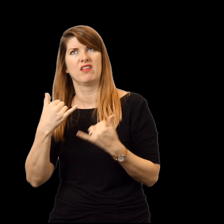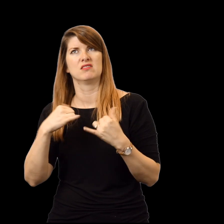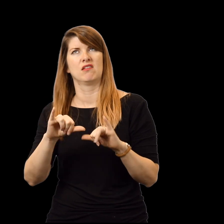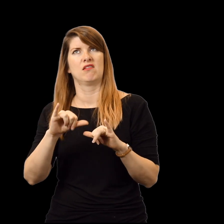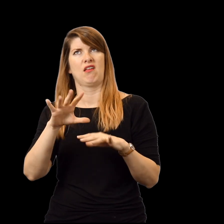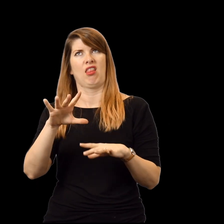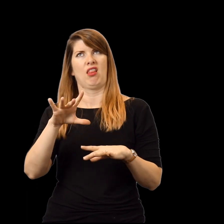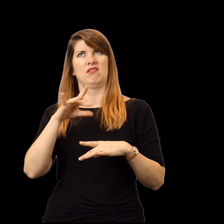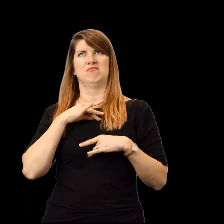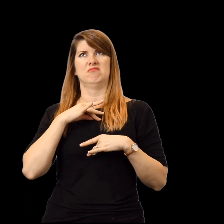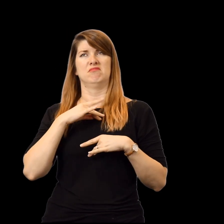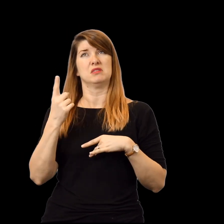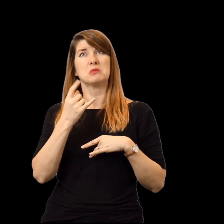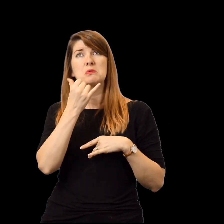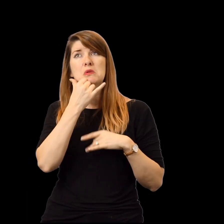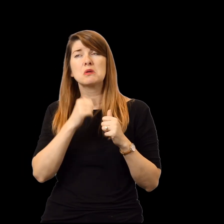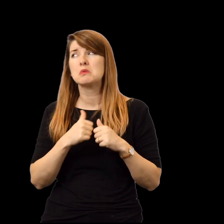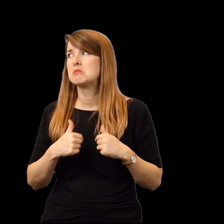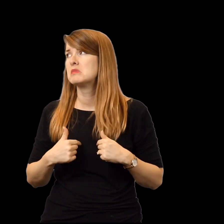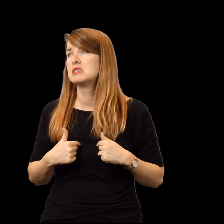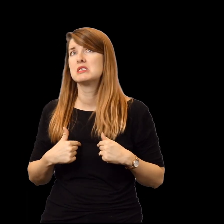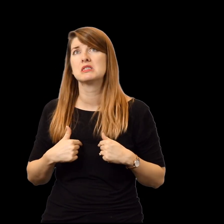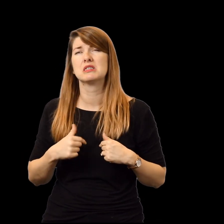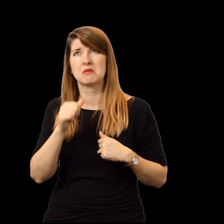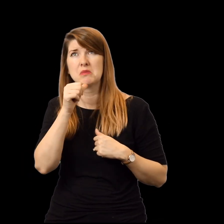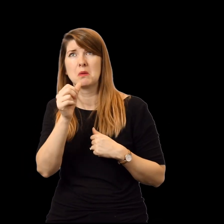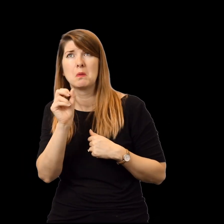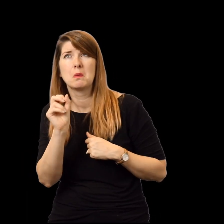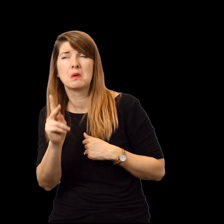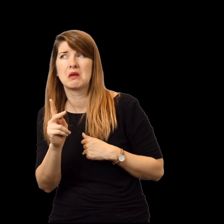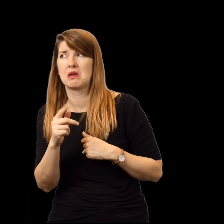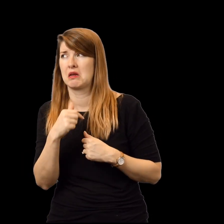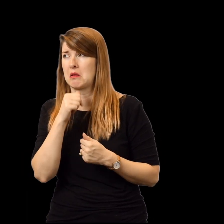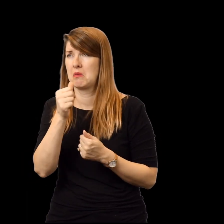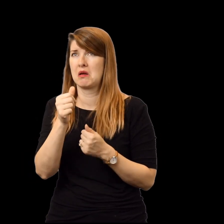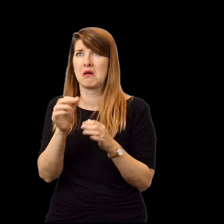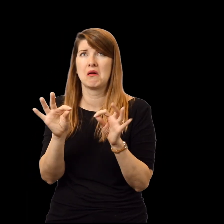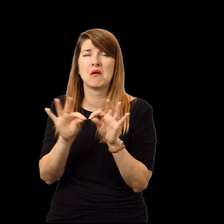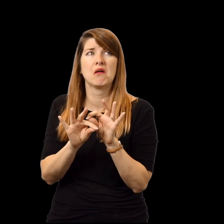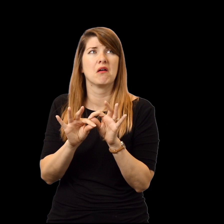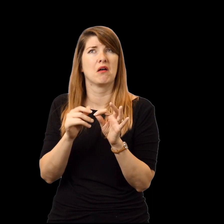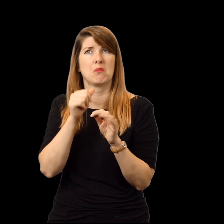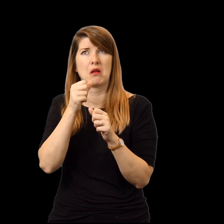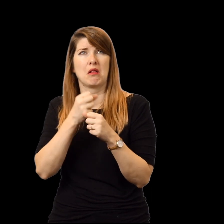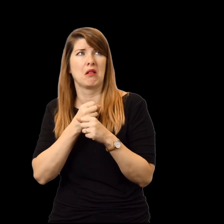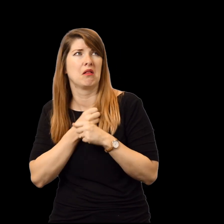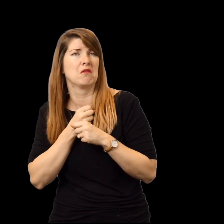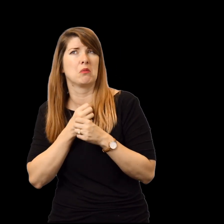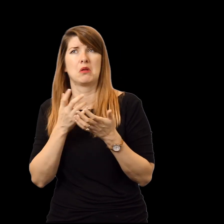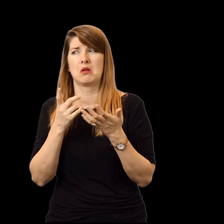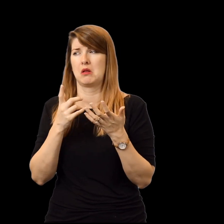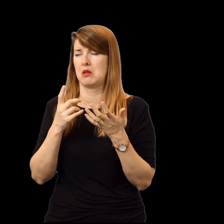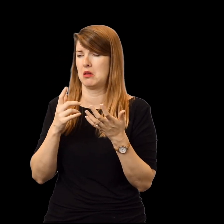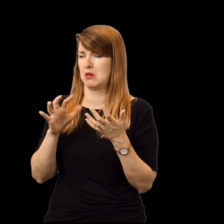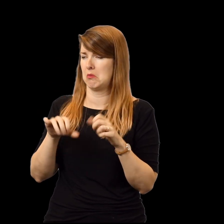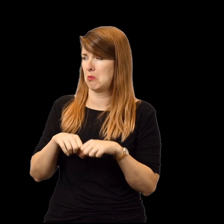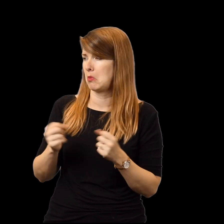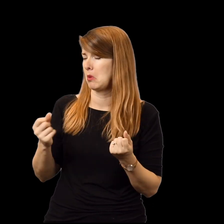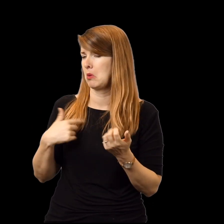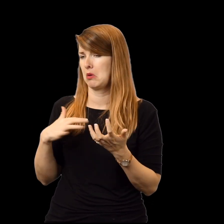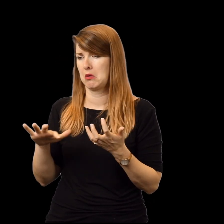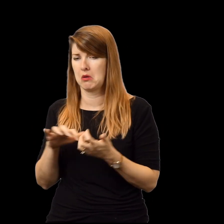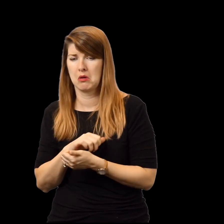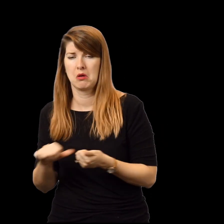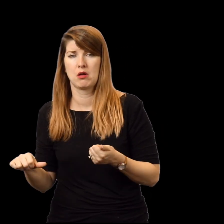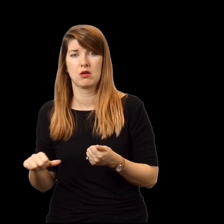the child internalizes, there's something wrong with me. I'm not okay. I'm not valuable. I'm not lovable. I'm broken.